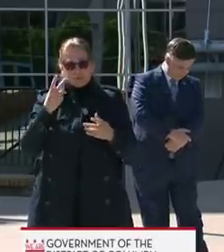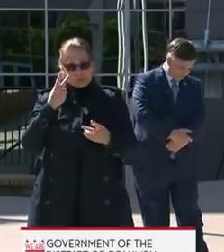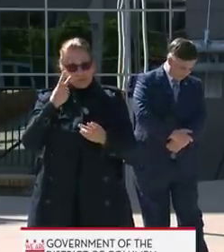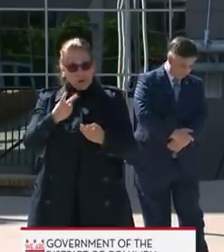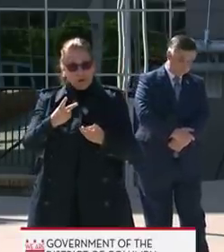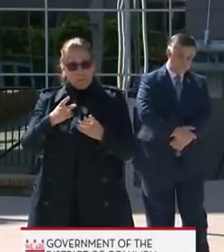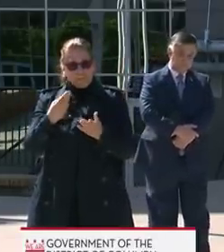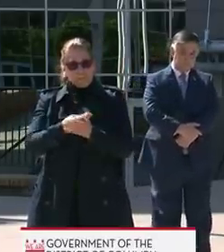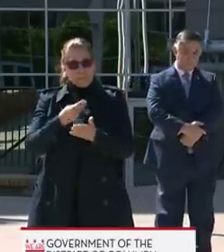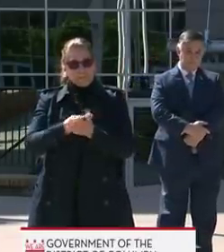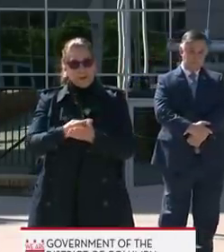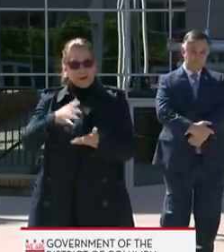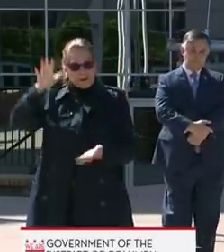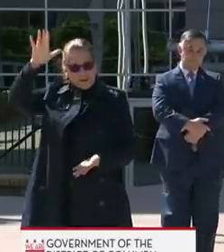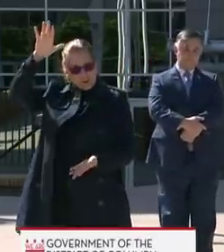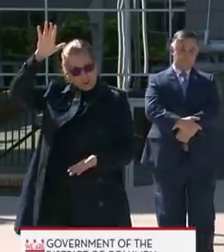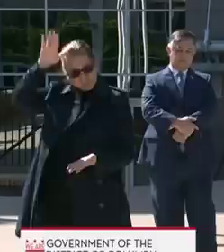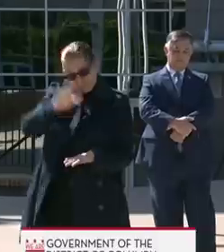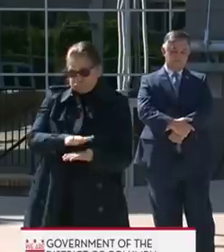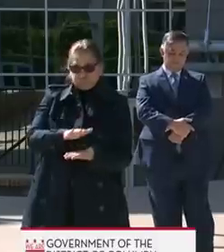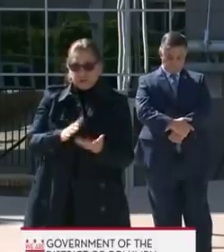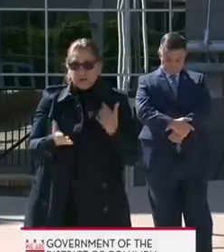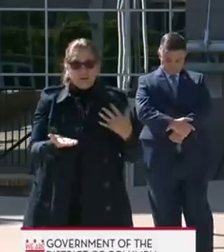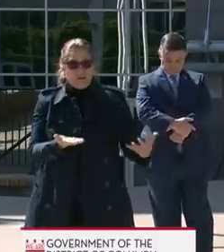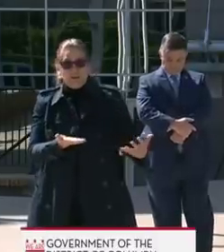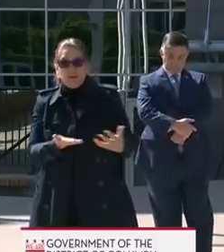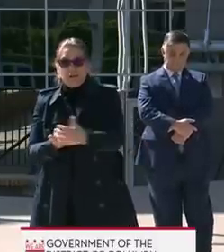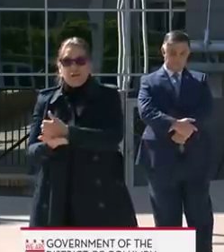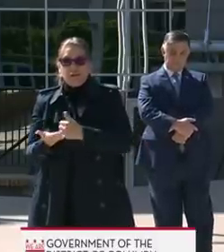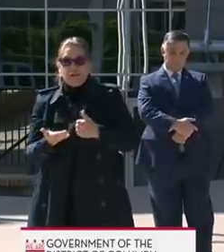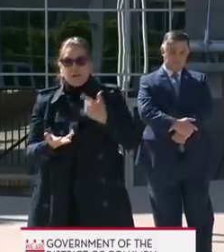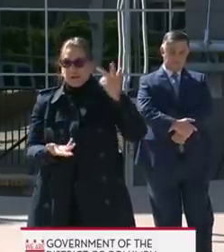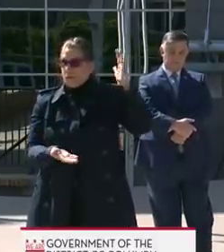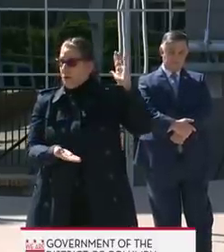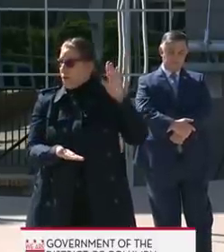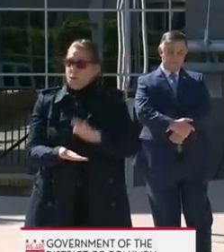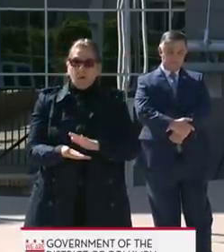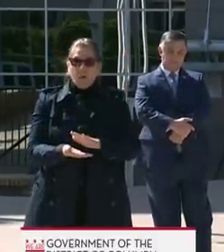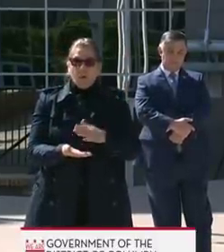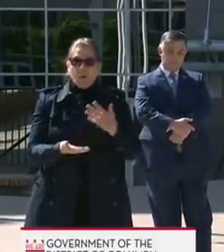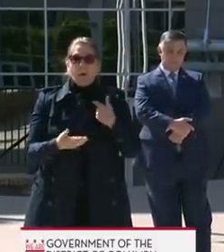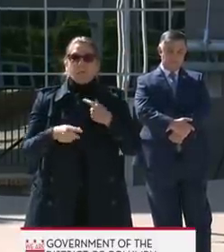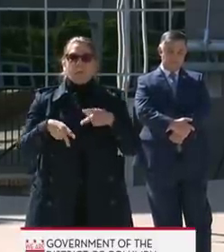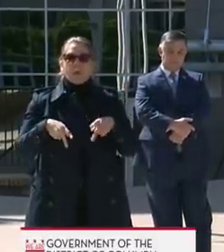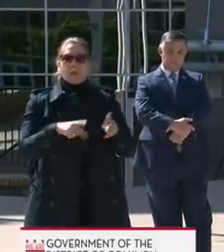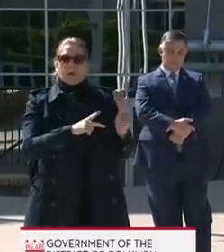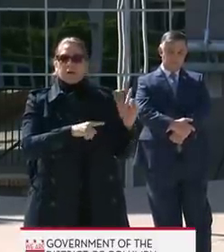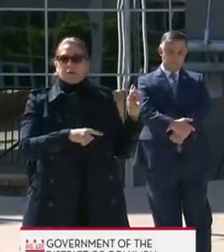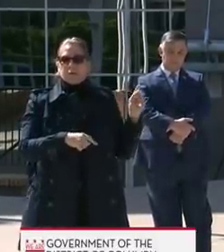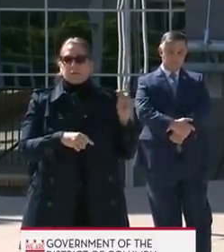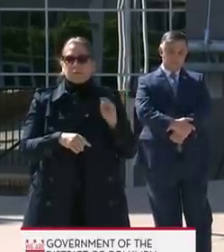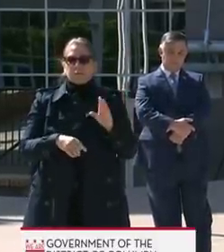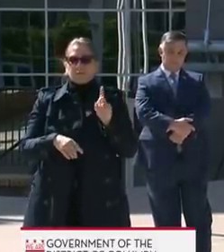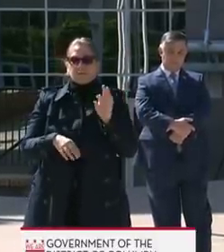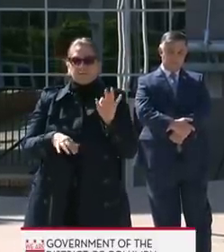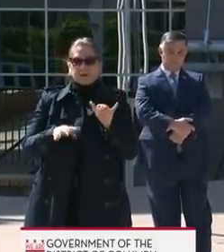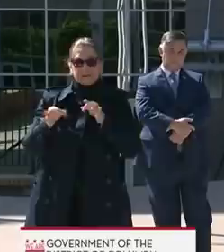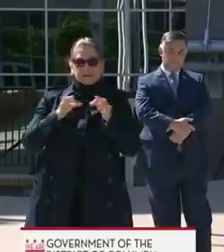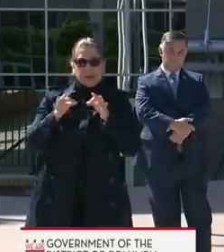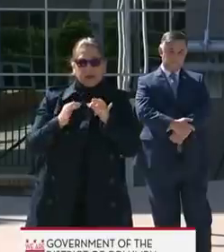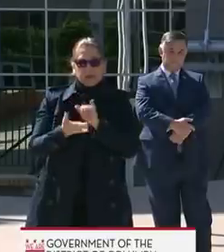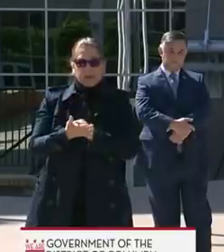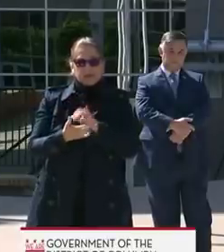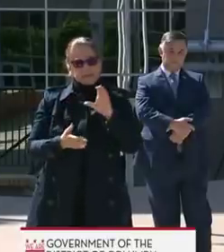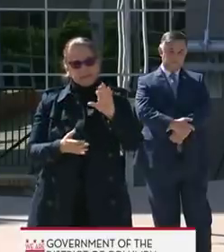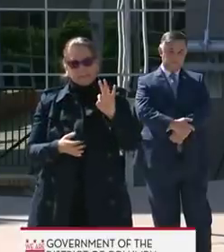if there are questions about that, I'll let Mr. DeWitt answer that. But we are concerned that because we are dipping into our